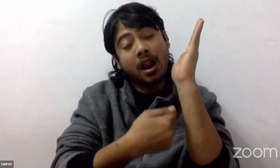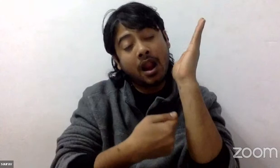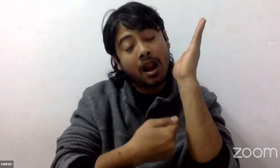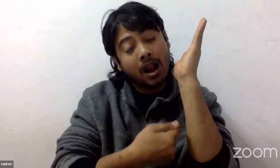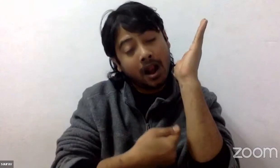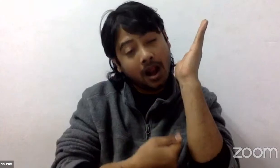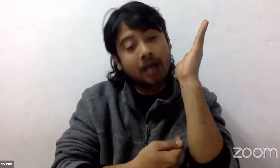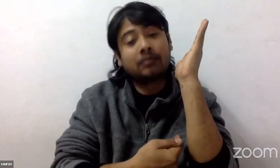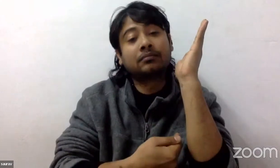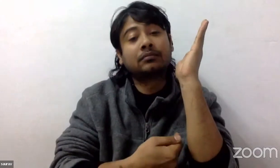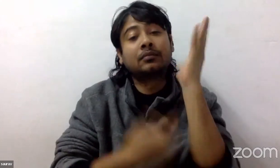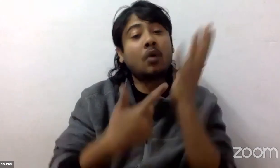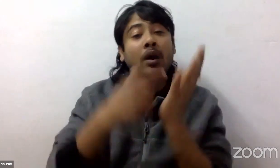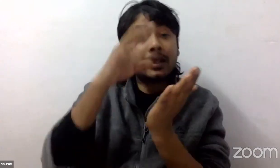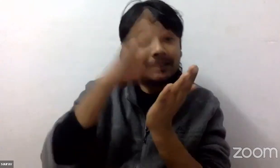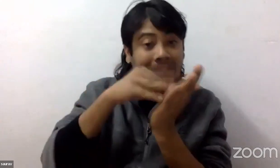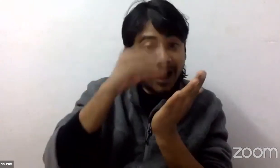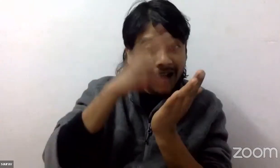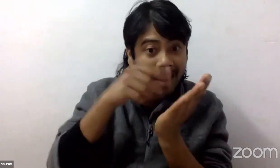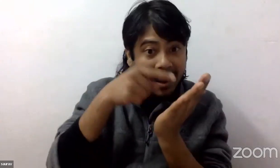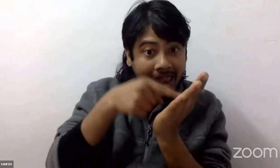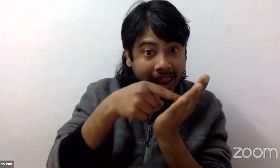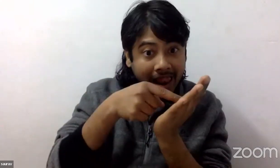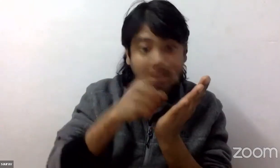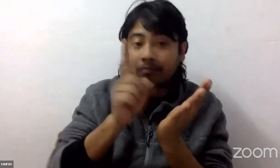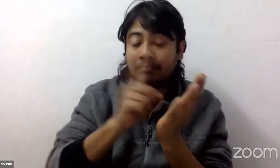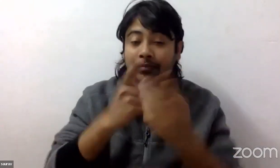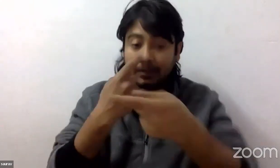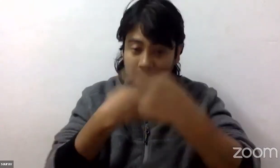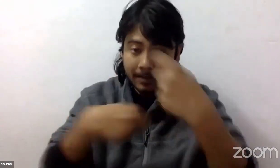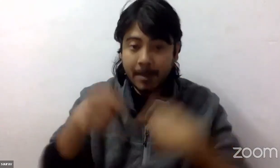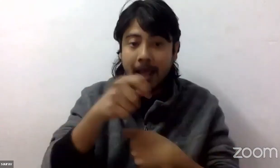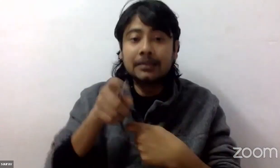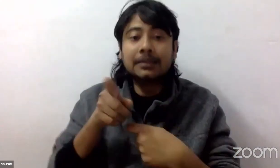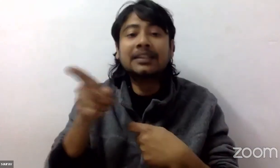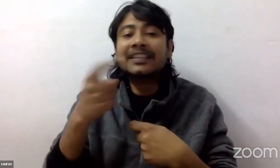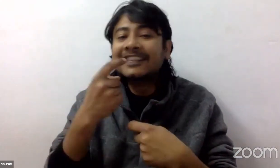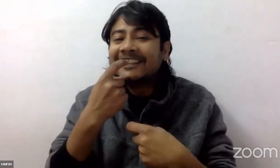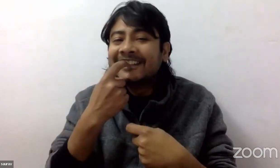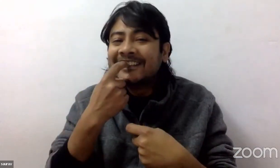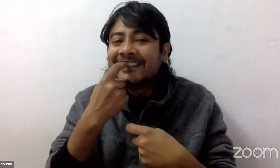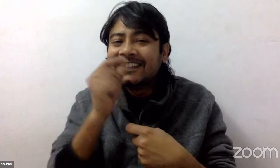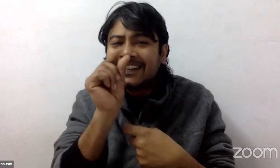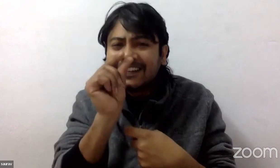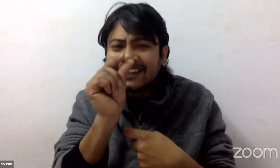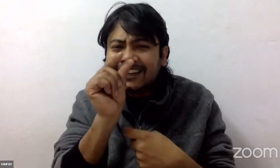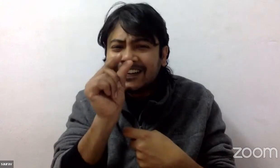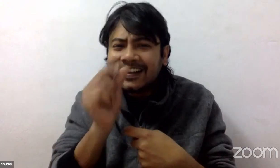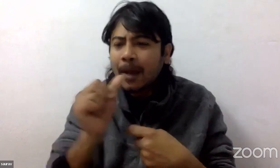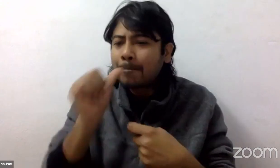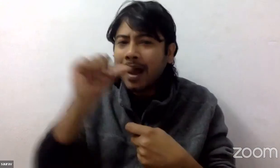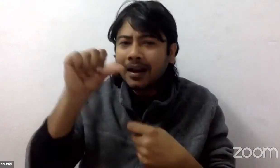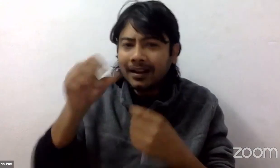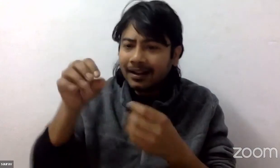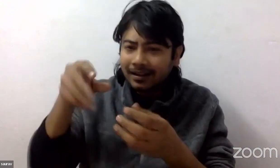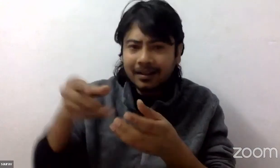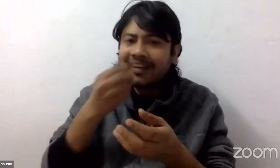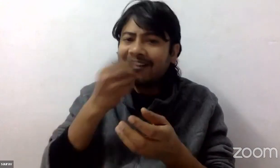observe Ekadashi without water, with juices, with fruits, then you can take this category, which